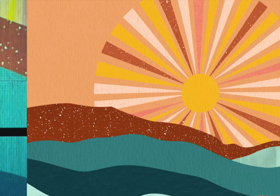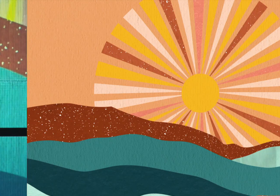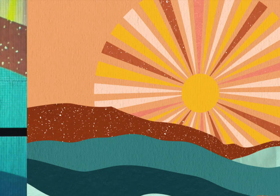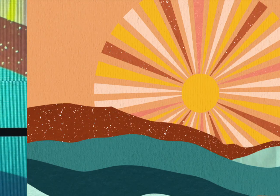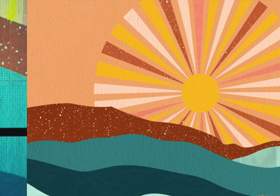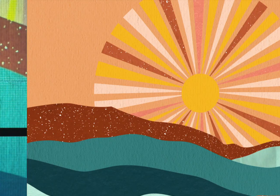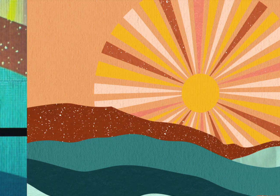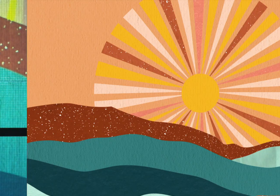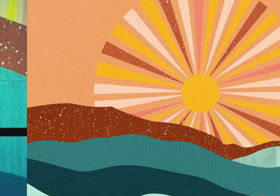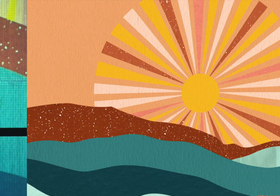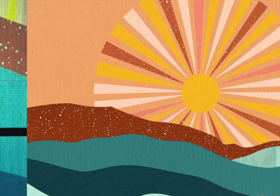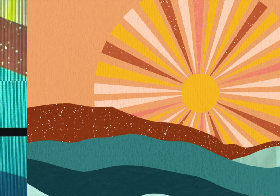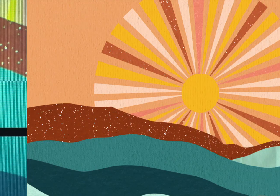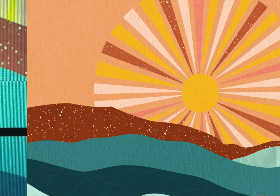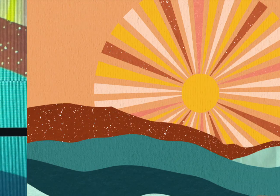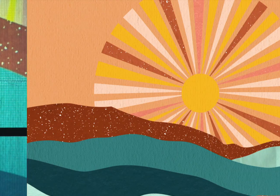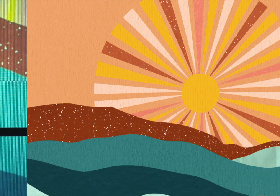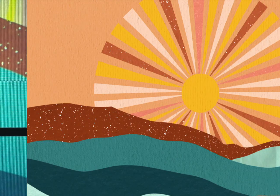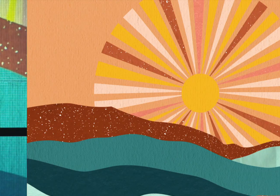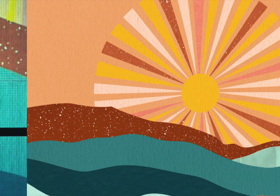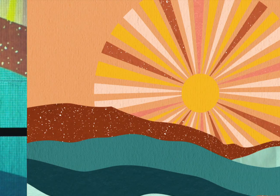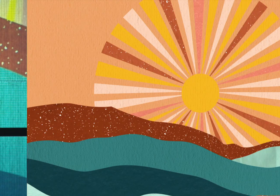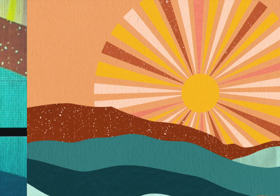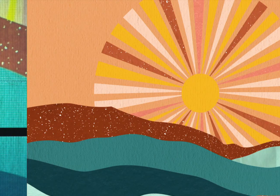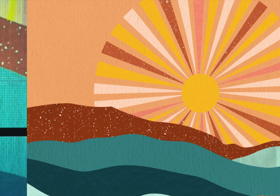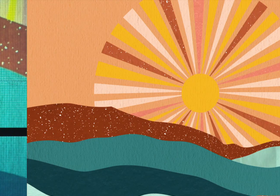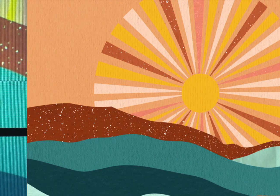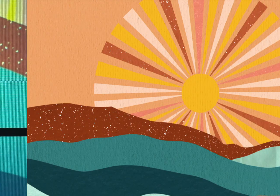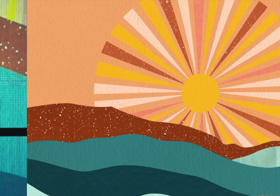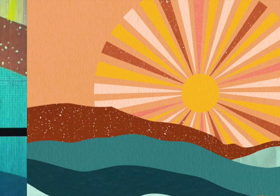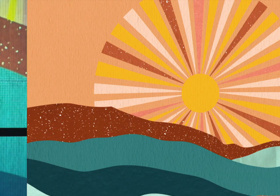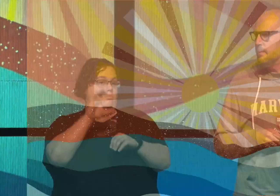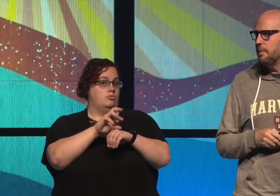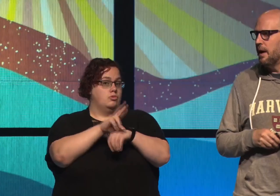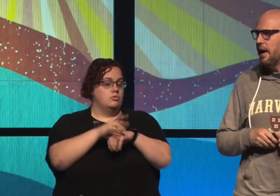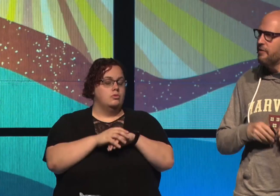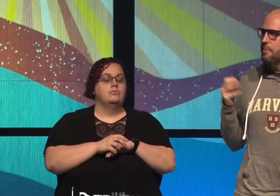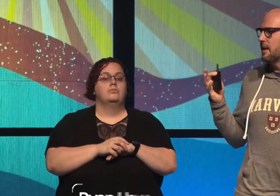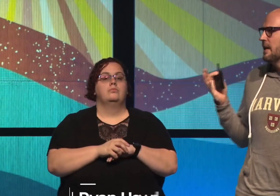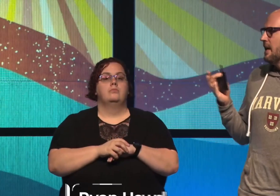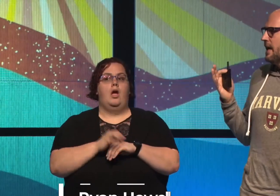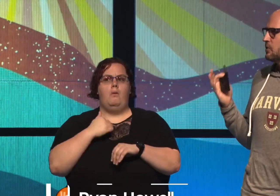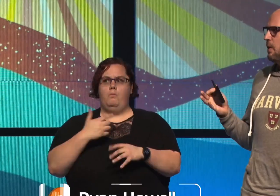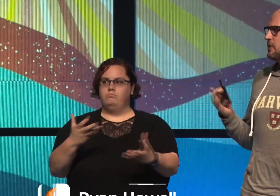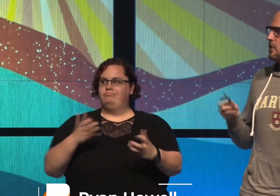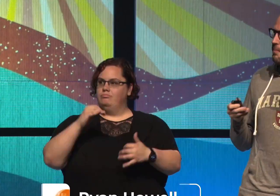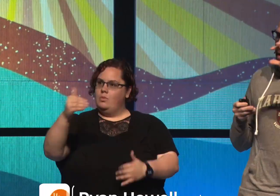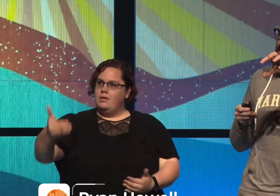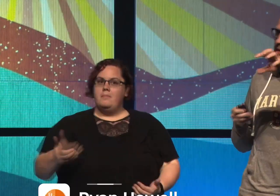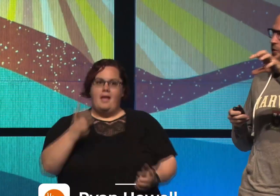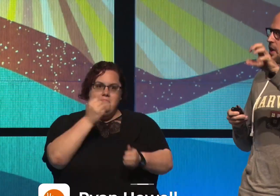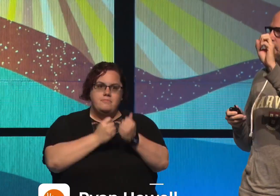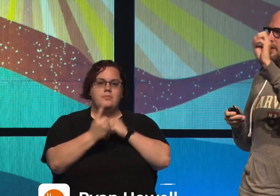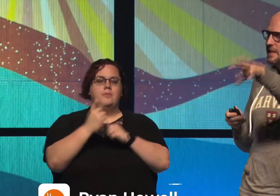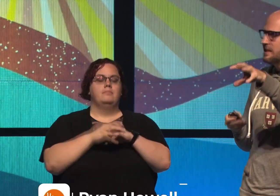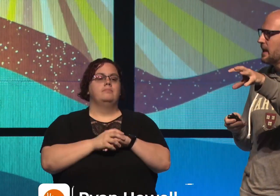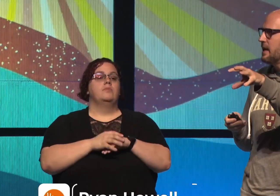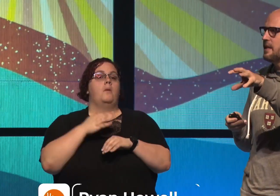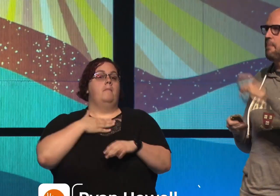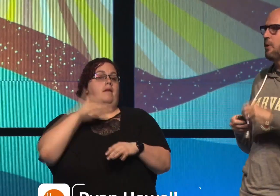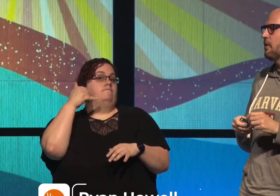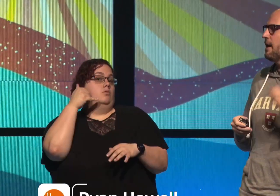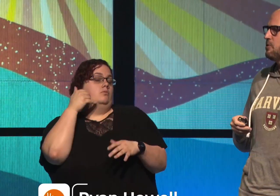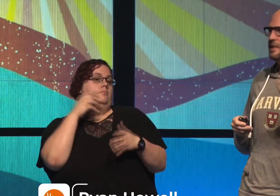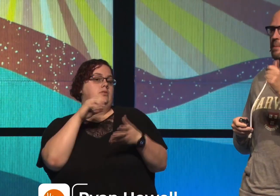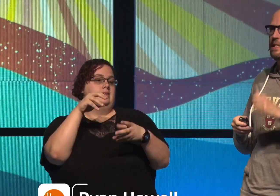find your way around as you're kind of thinking about Crossroads as maybe a church for you. Want to welcome everybody as well. So my cell phone number is